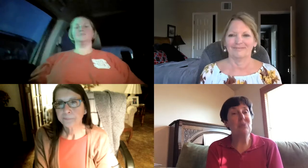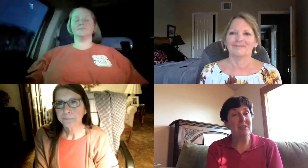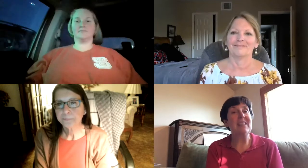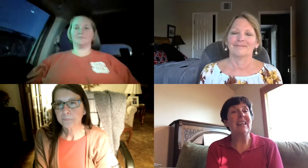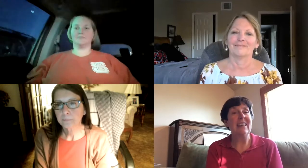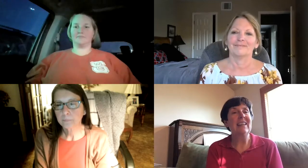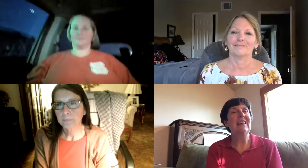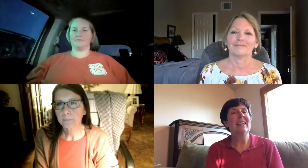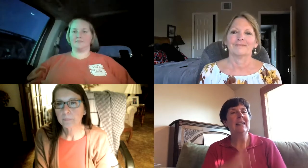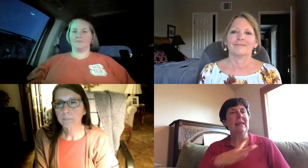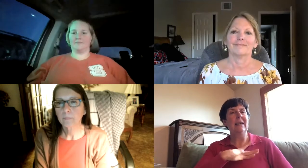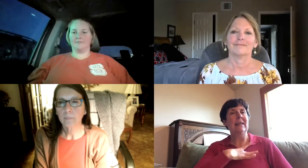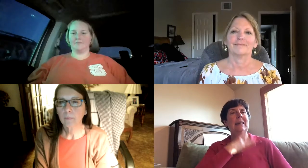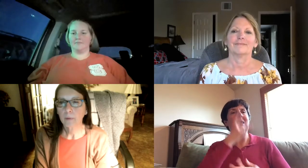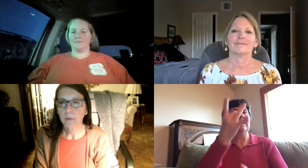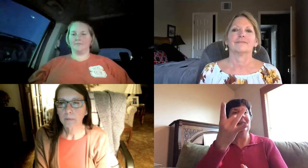Interesting.